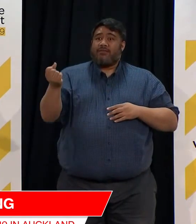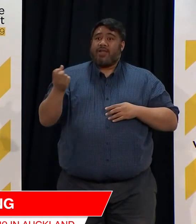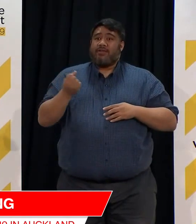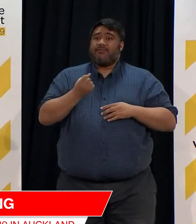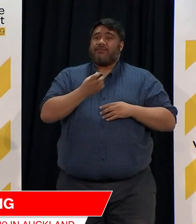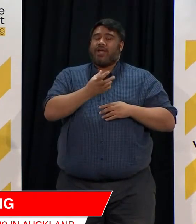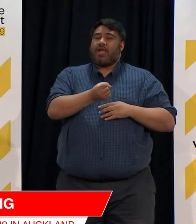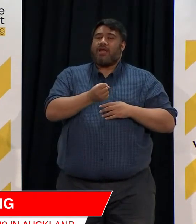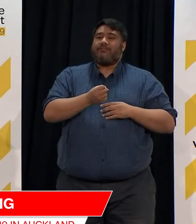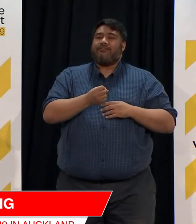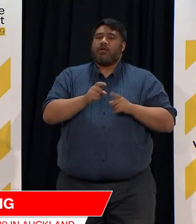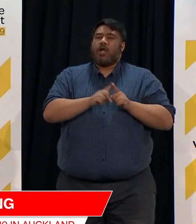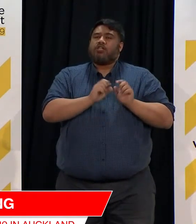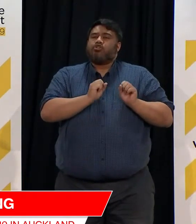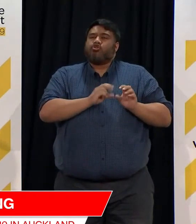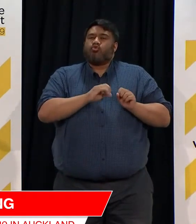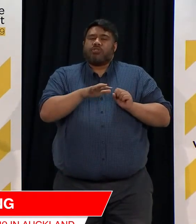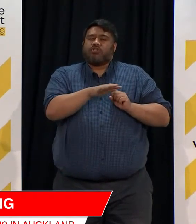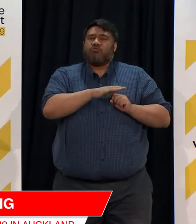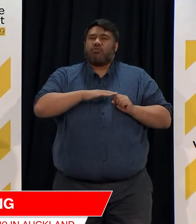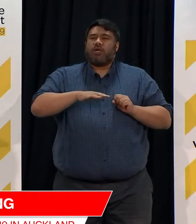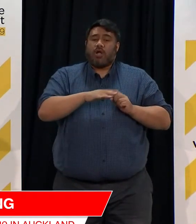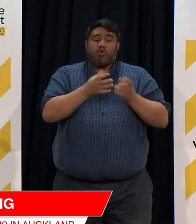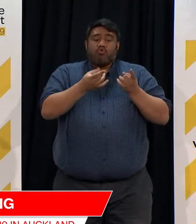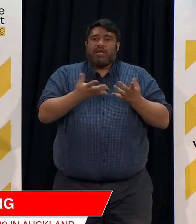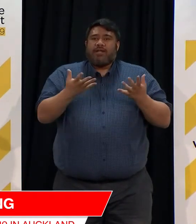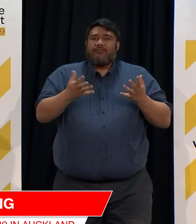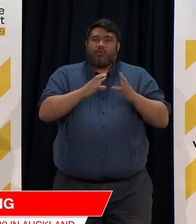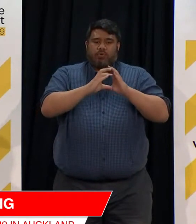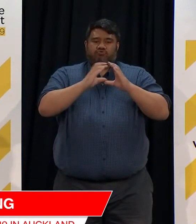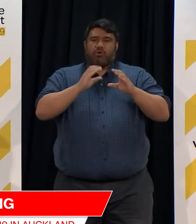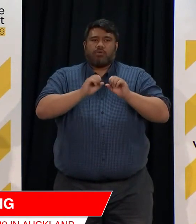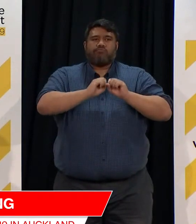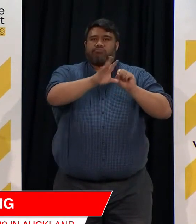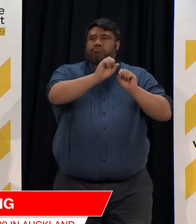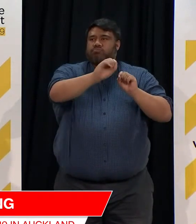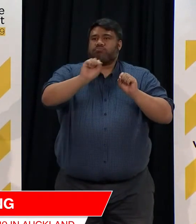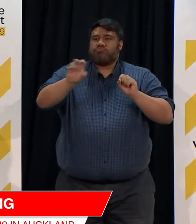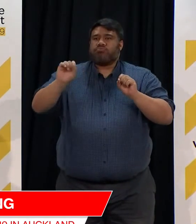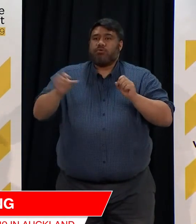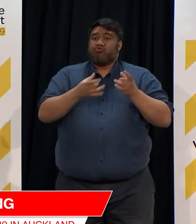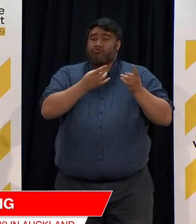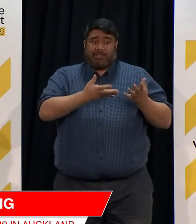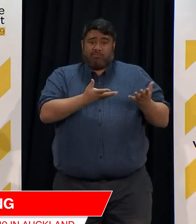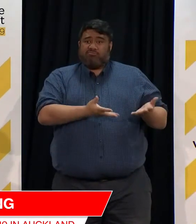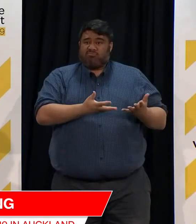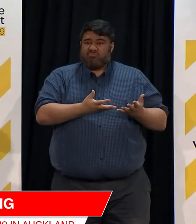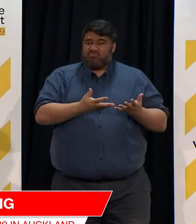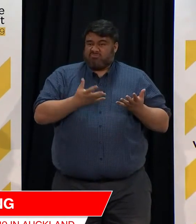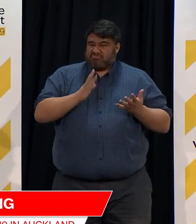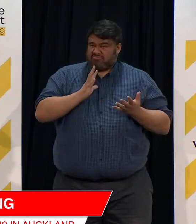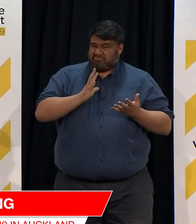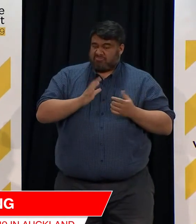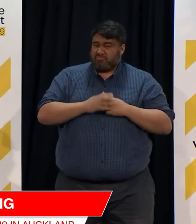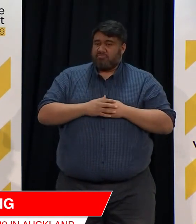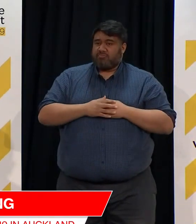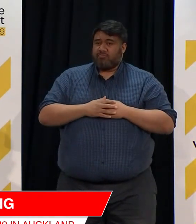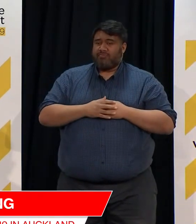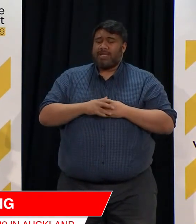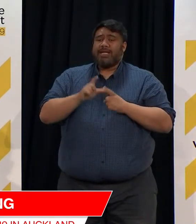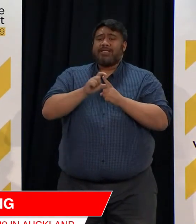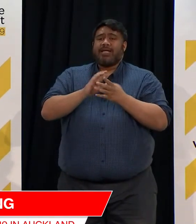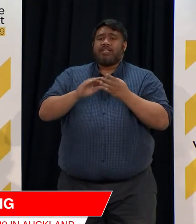our central stores ready for distribution. So at the moment, supply is not a challenge, but DHBs will